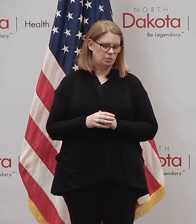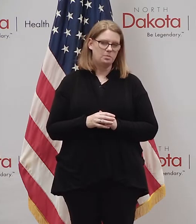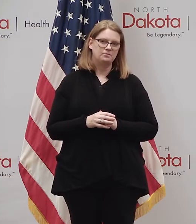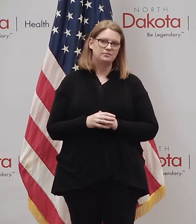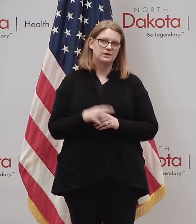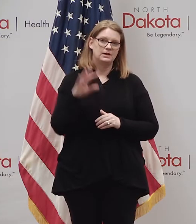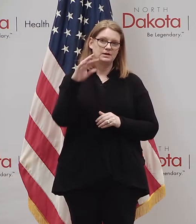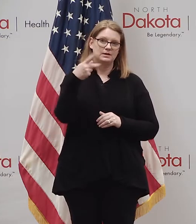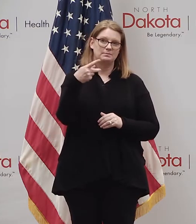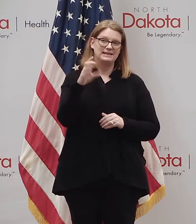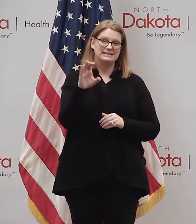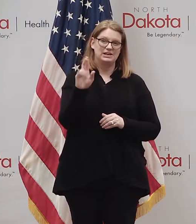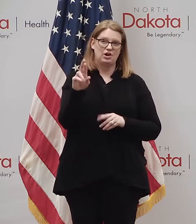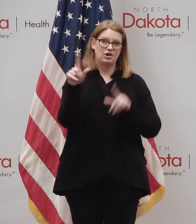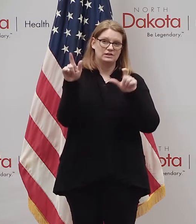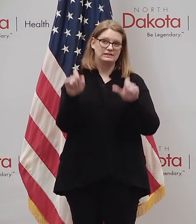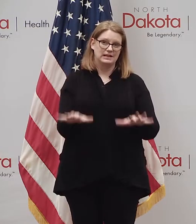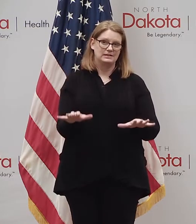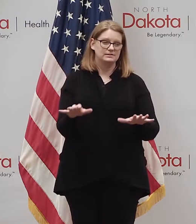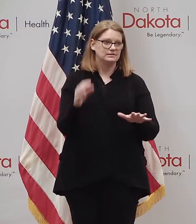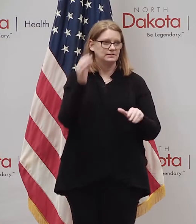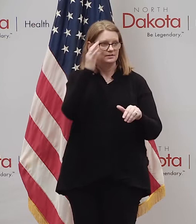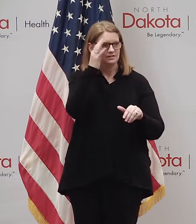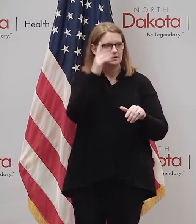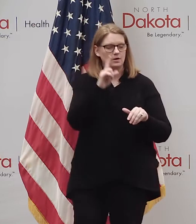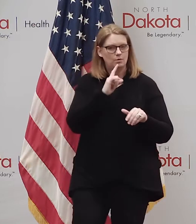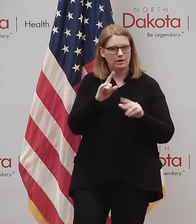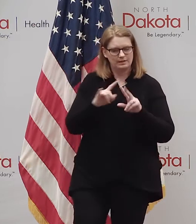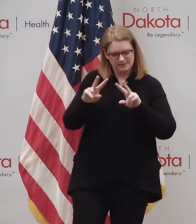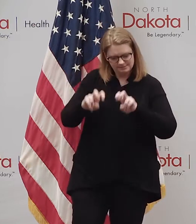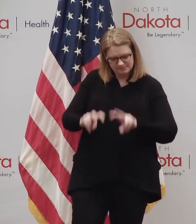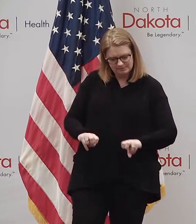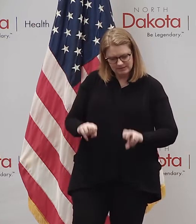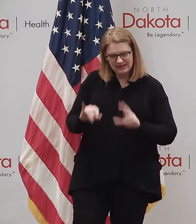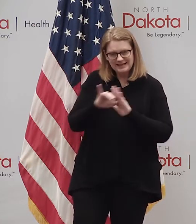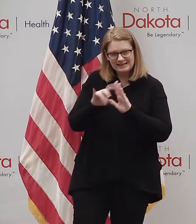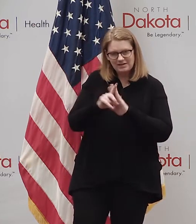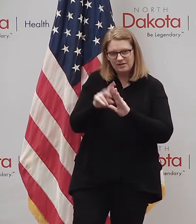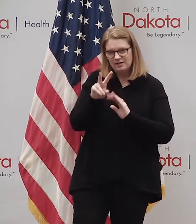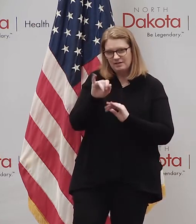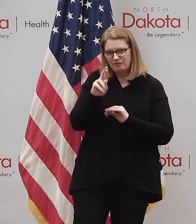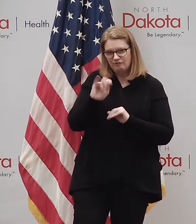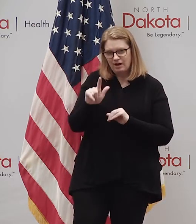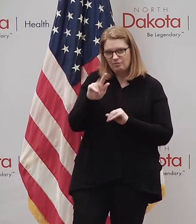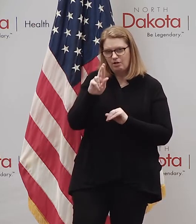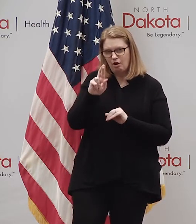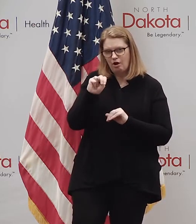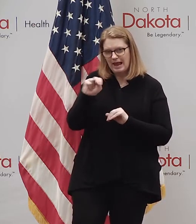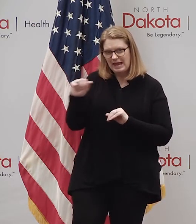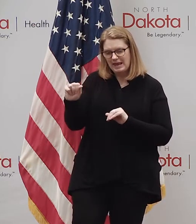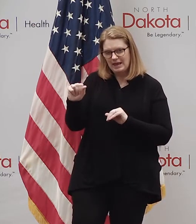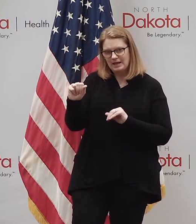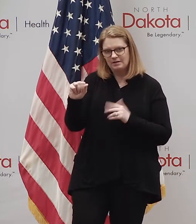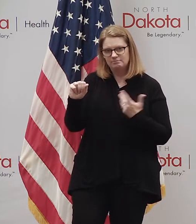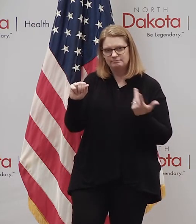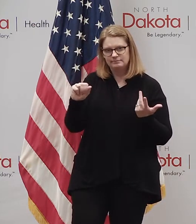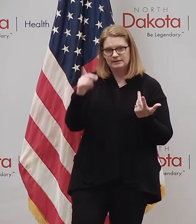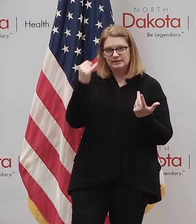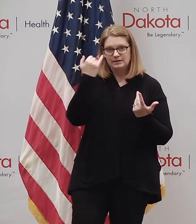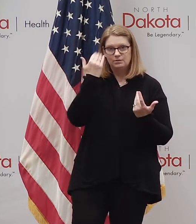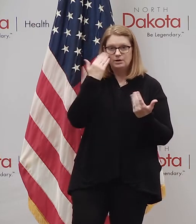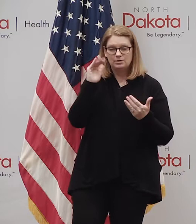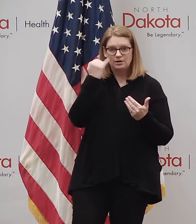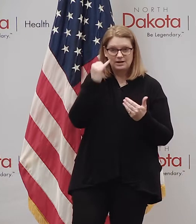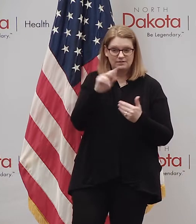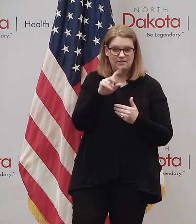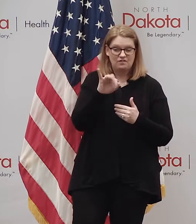So with PCR tests, we actually are looking at the viral RNA, and we don't know if the virus is